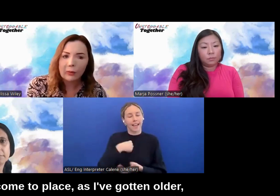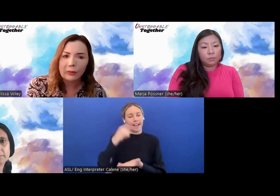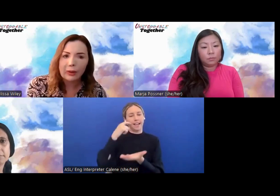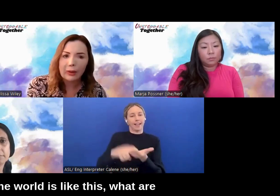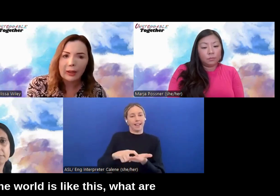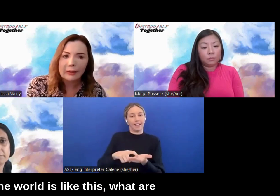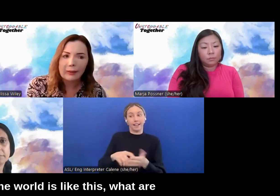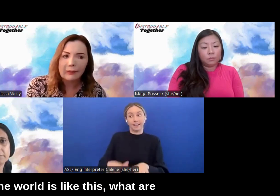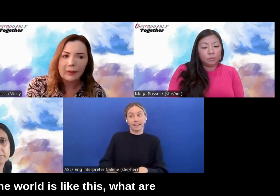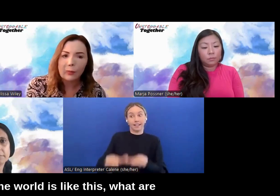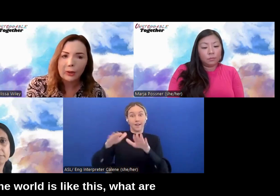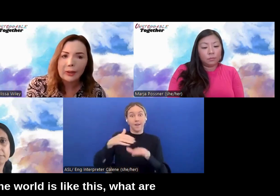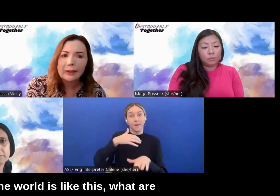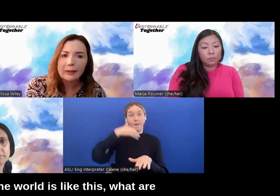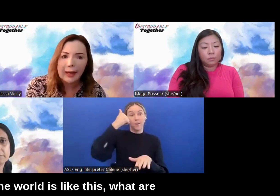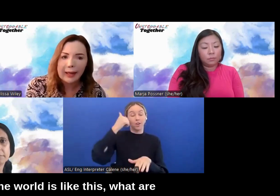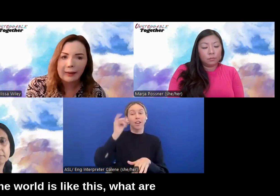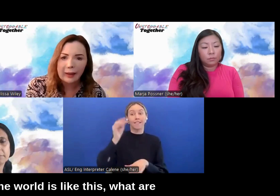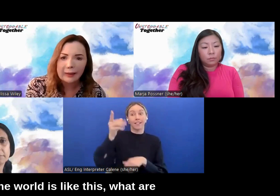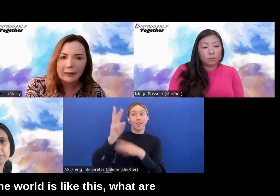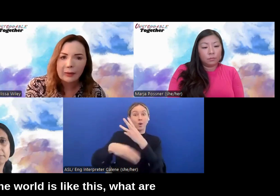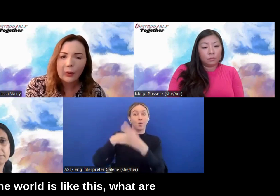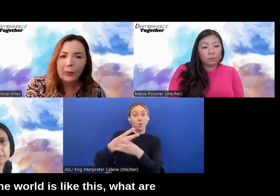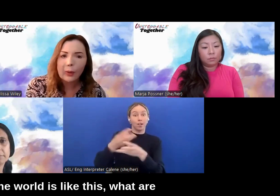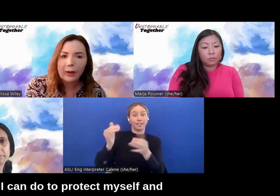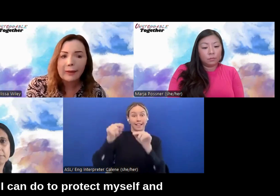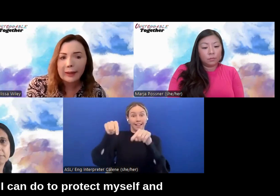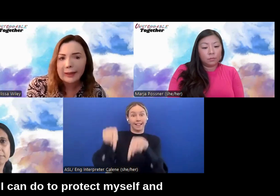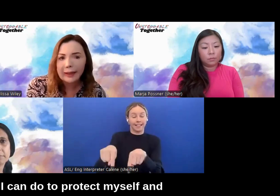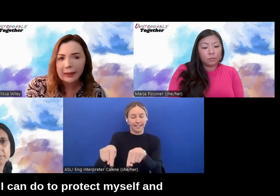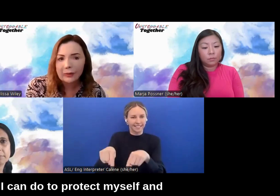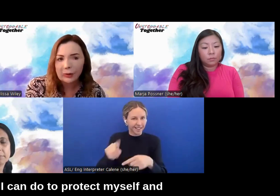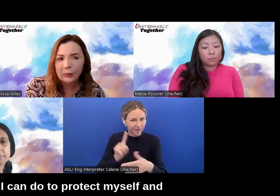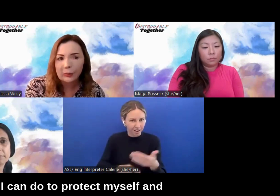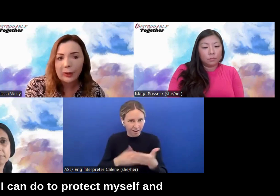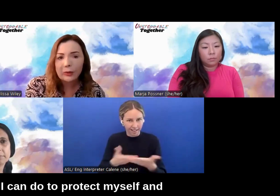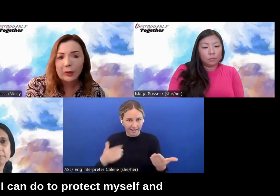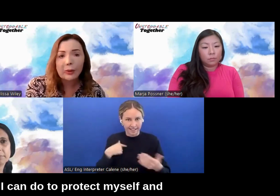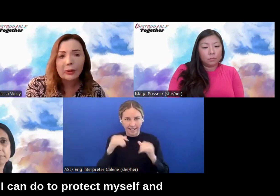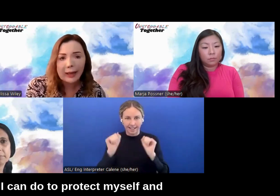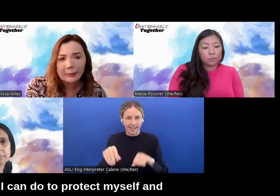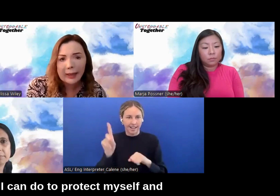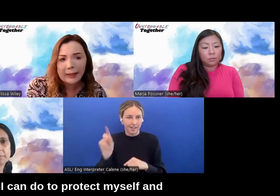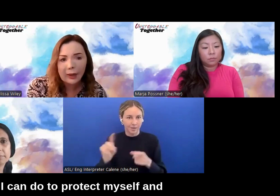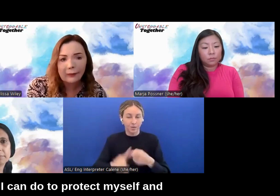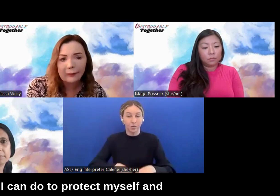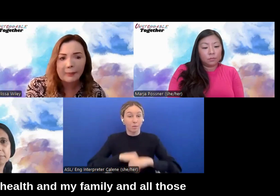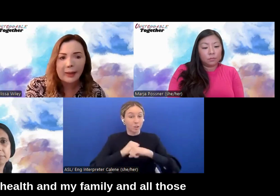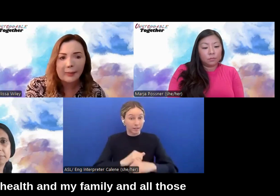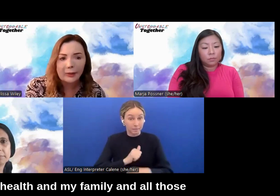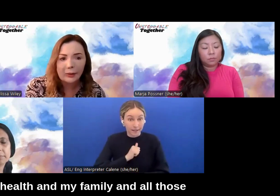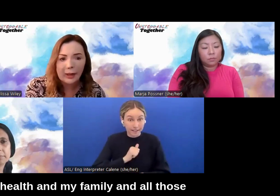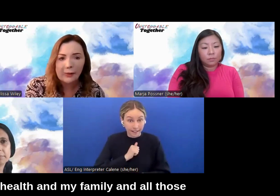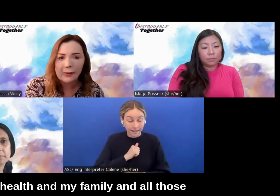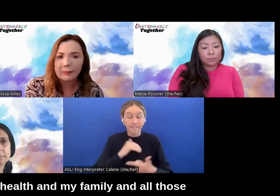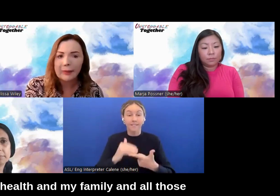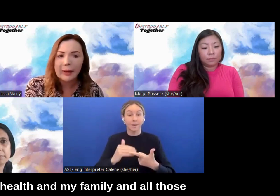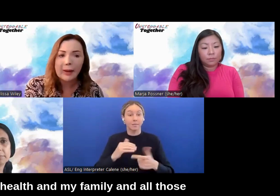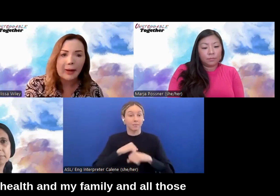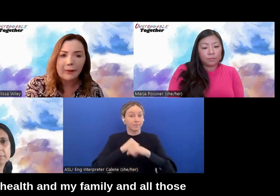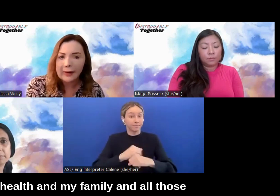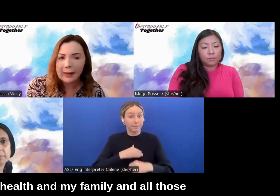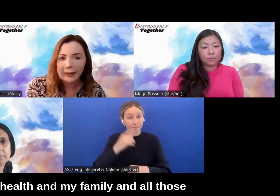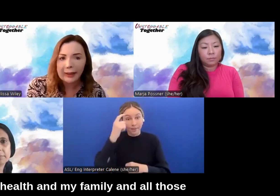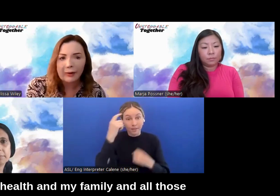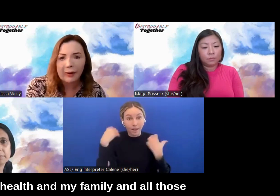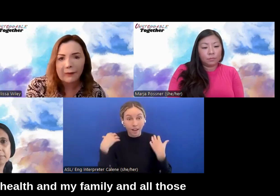gotten older, is if the world is like this, what are things I can do to protect myself and my mental health and